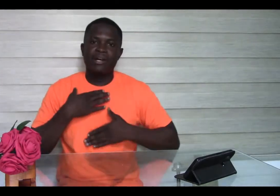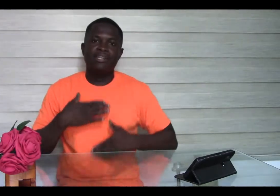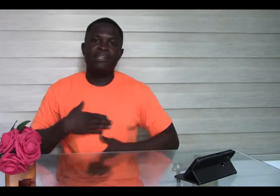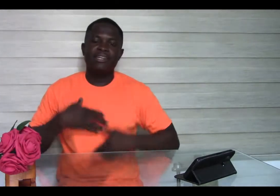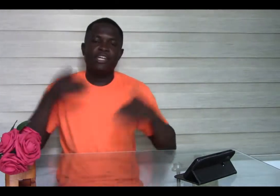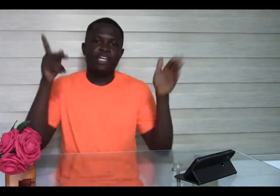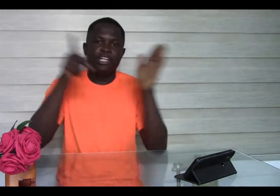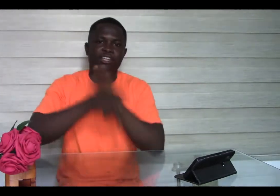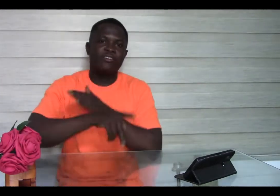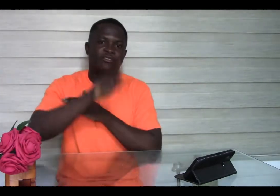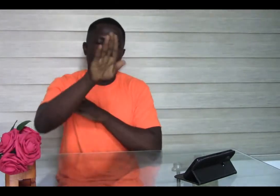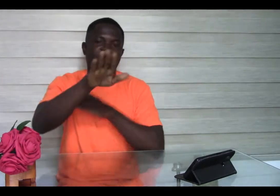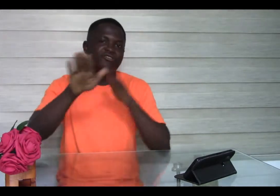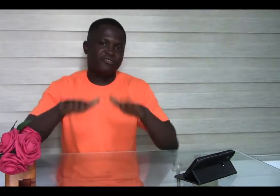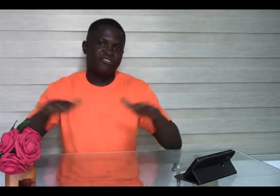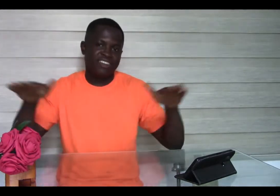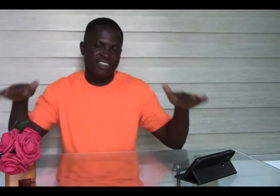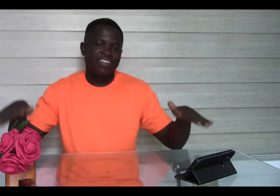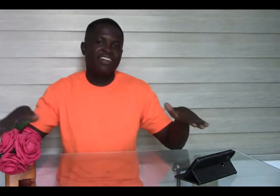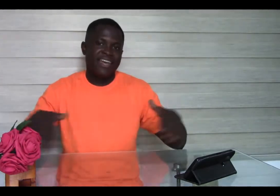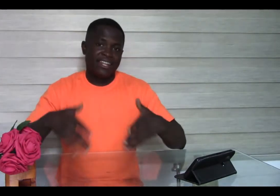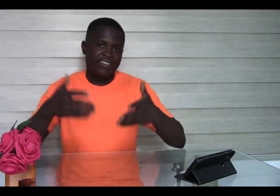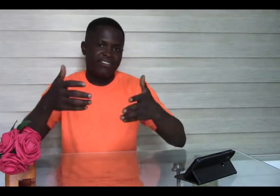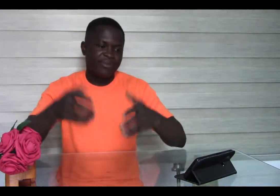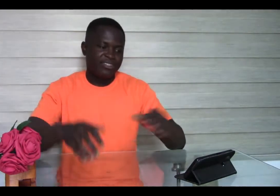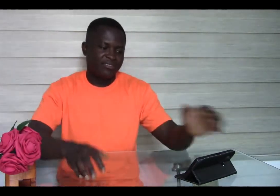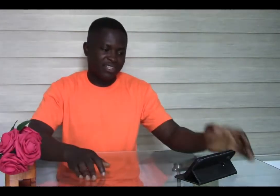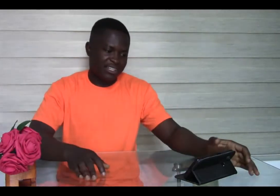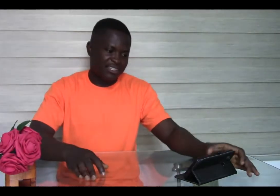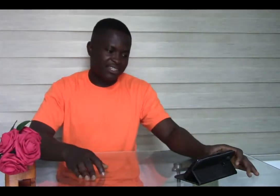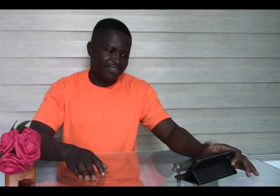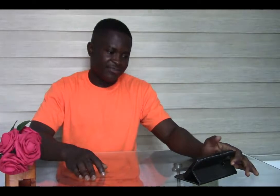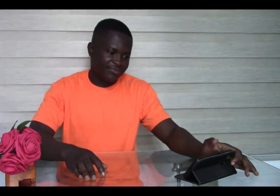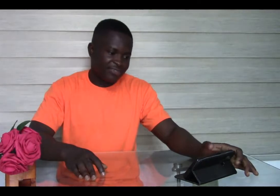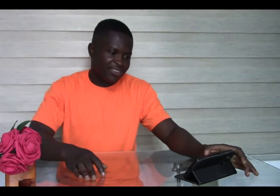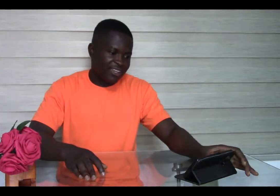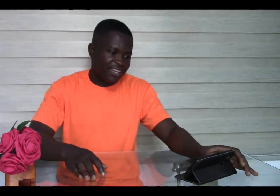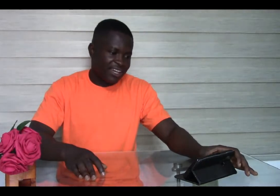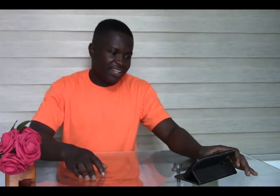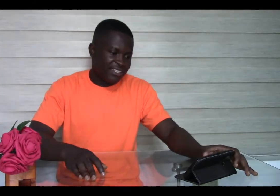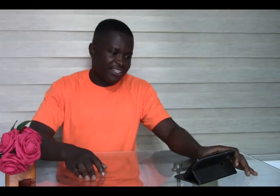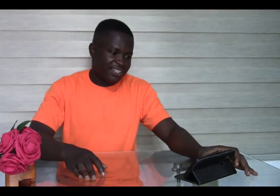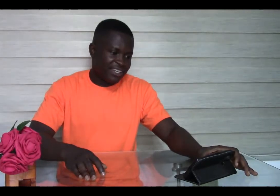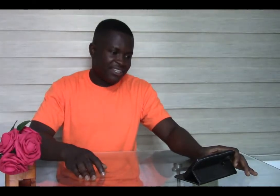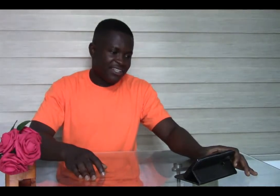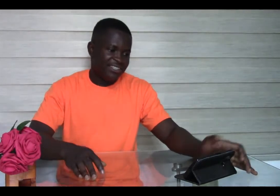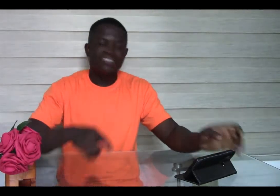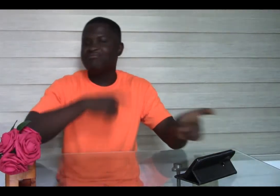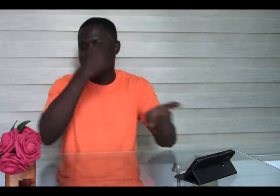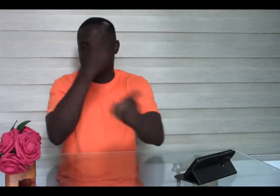somebody kill your children. And then the deaf person will understand. And she said